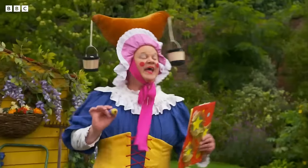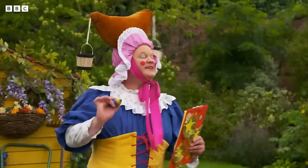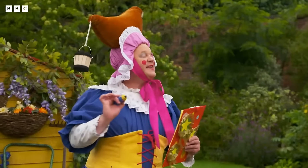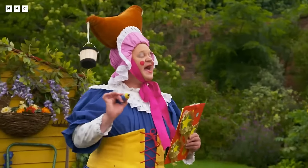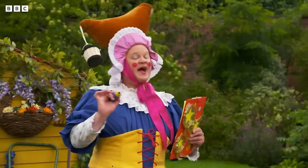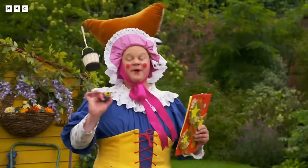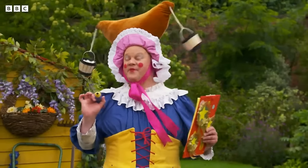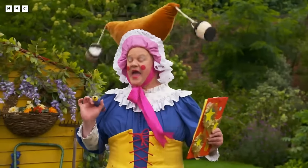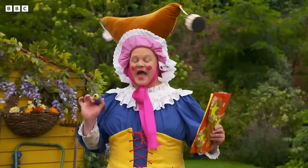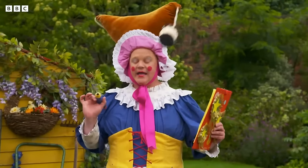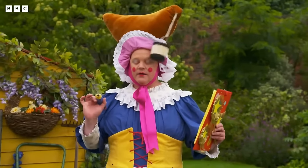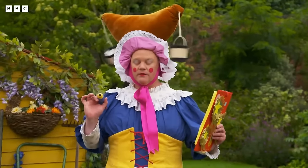Now, I...